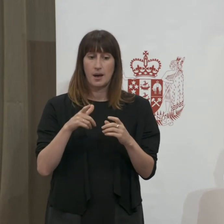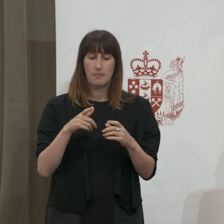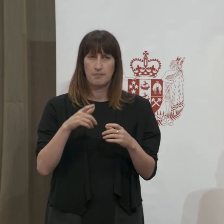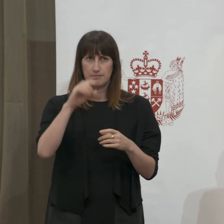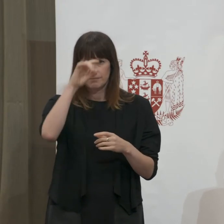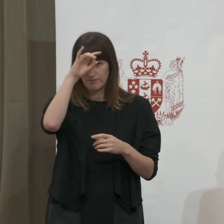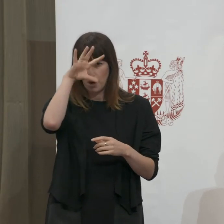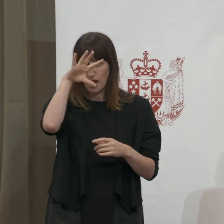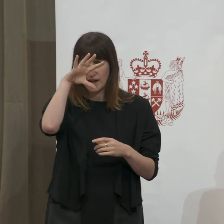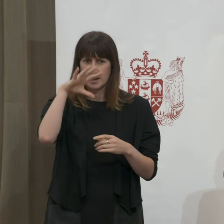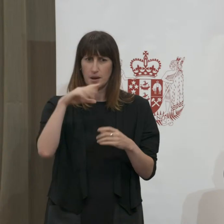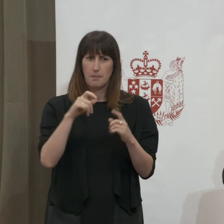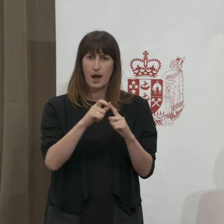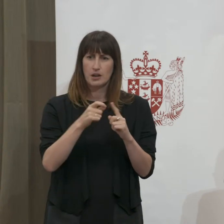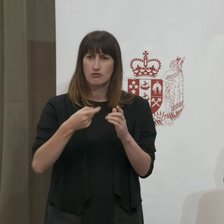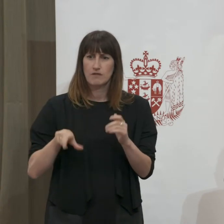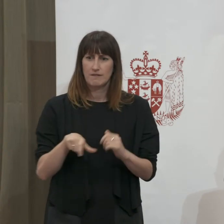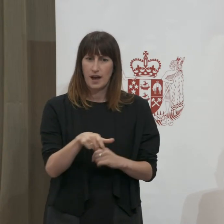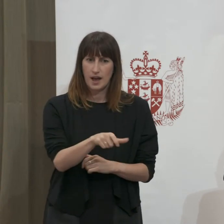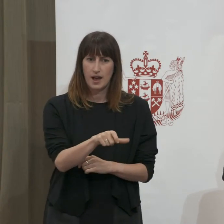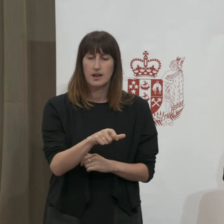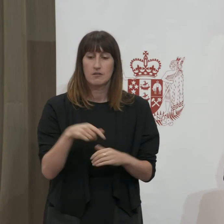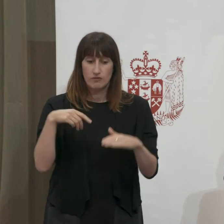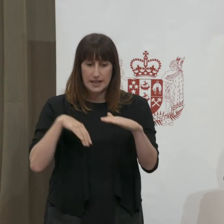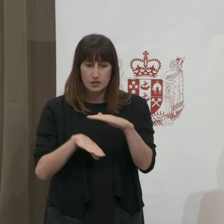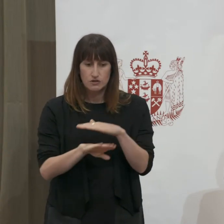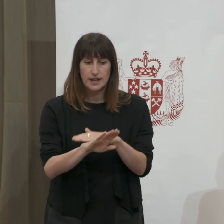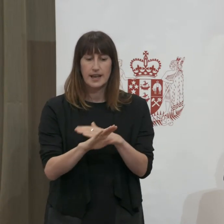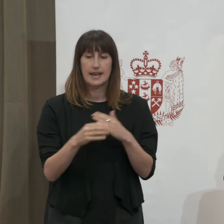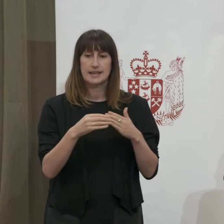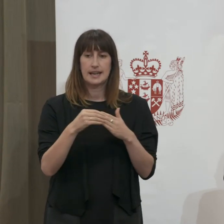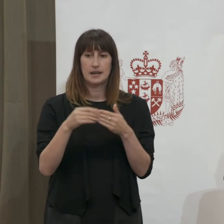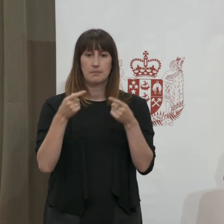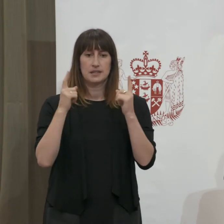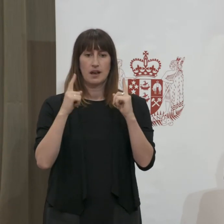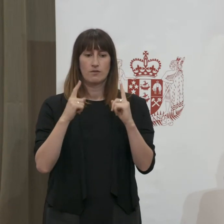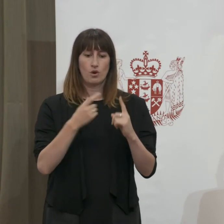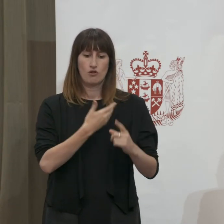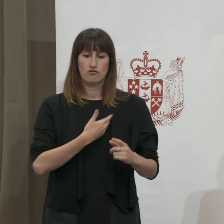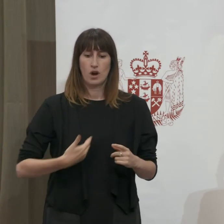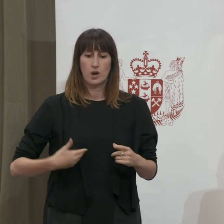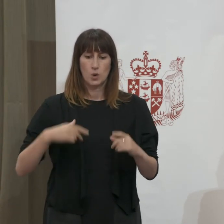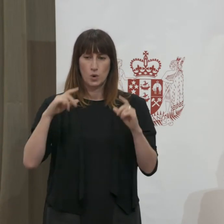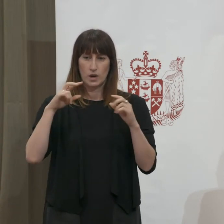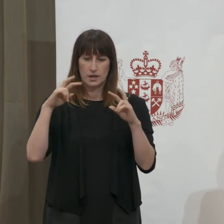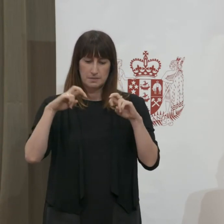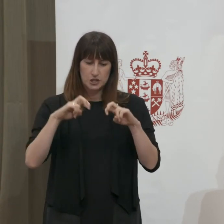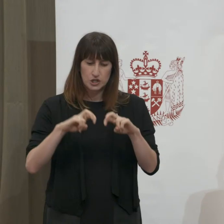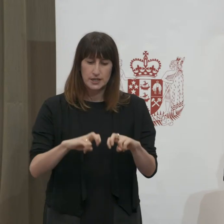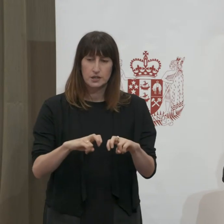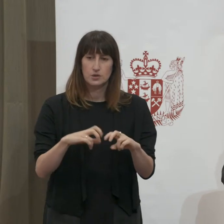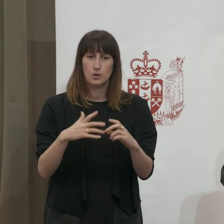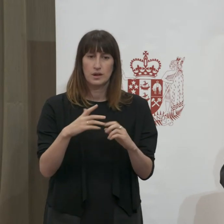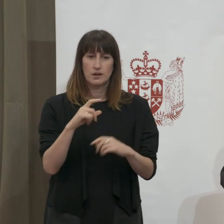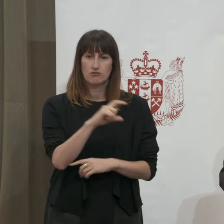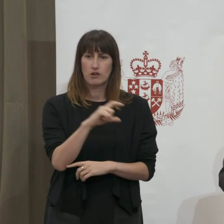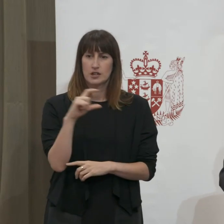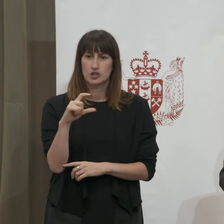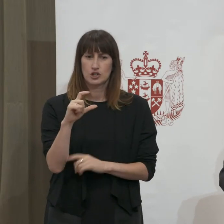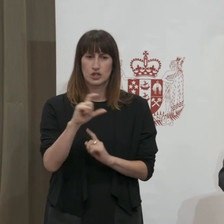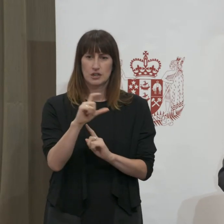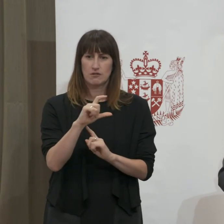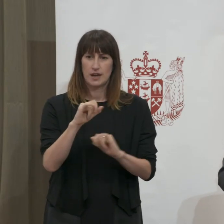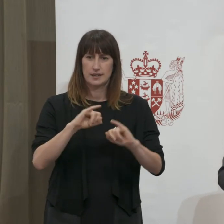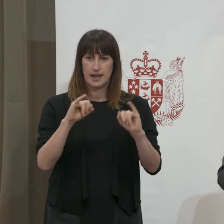River Reentry and Lead Coordination Minister for the Government's response to the Royal Commission's report into the terrorist attack on the